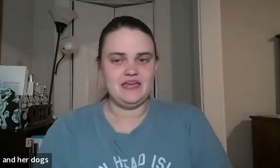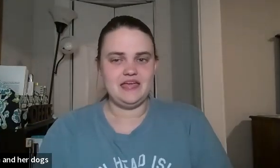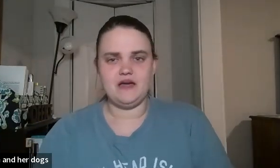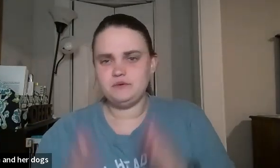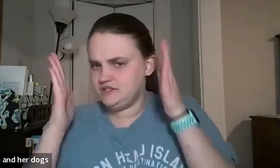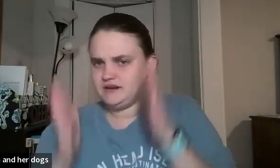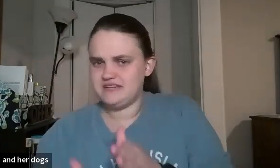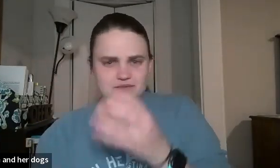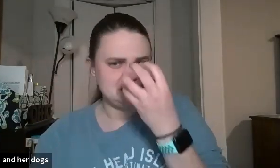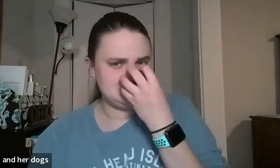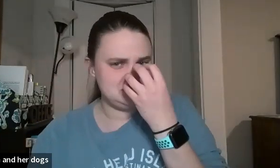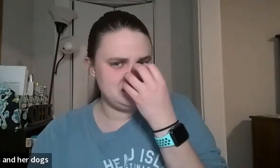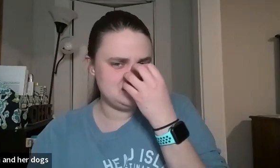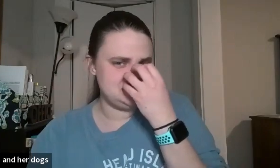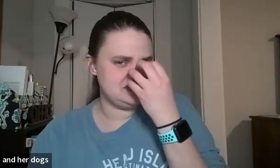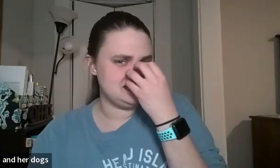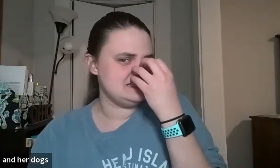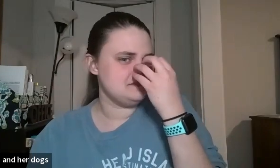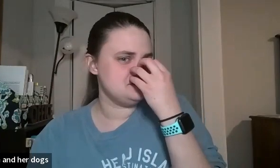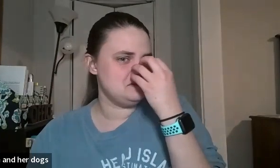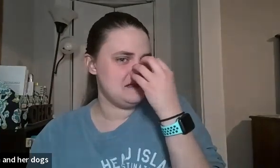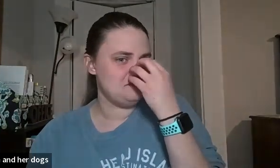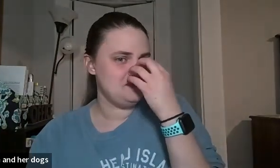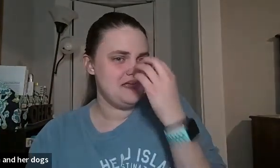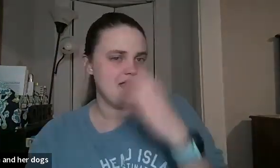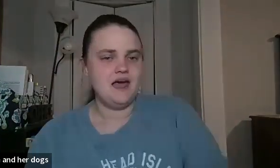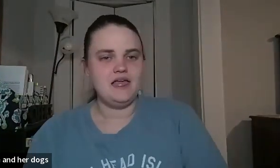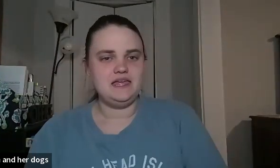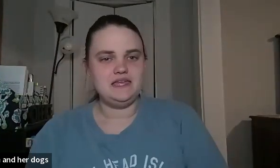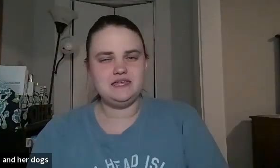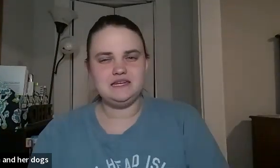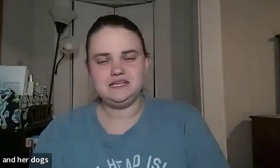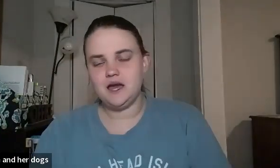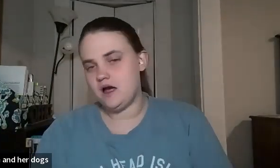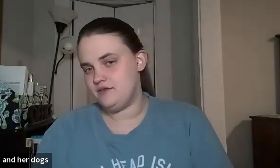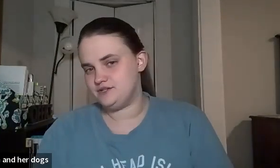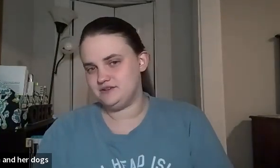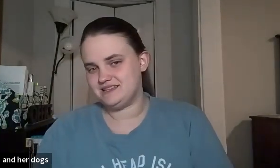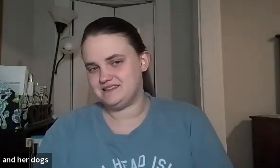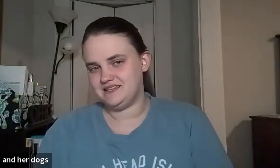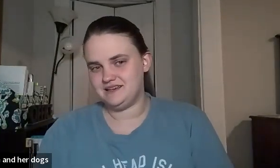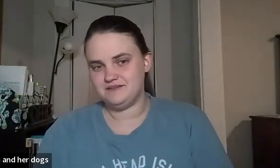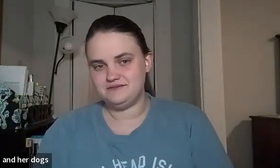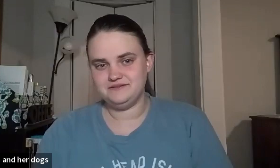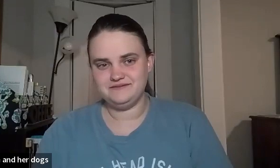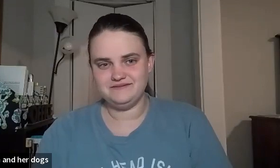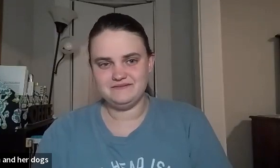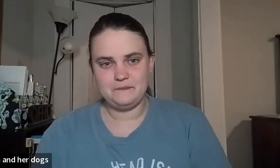And that one you don't have to add person to. This one's just in itself. So clown. Any others you guys can think of?